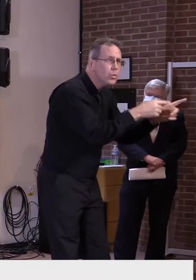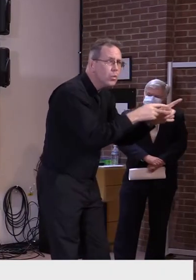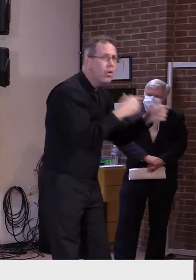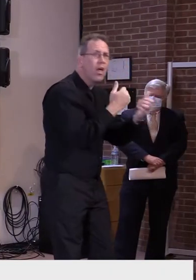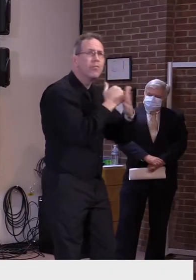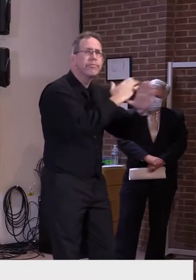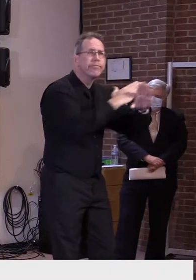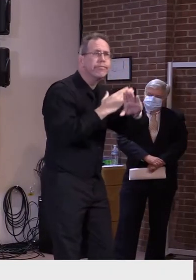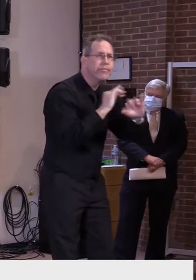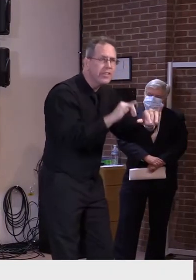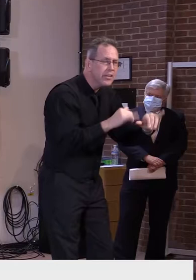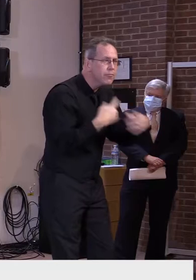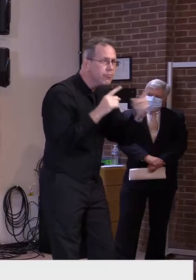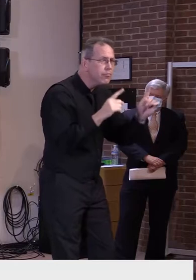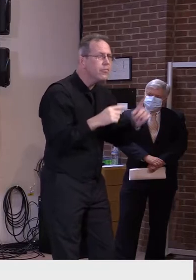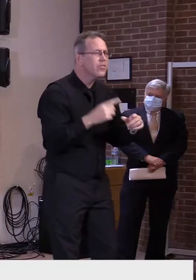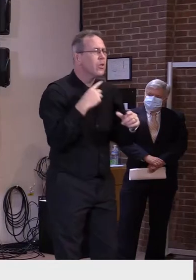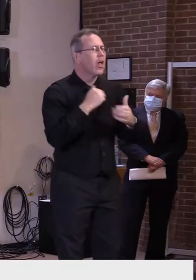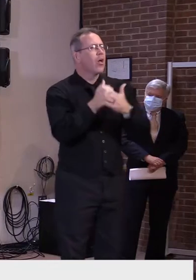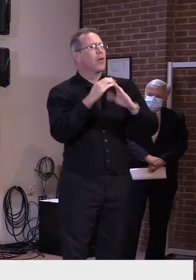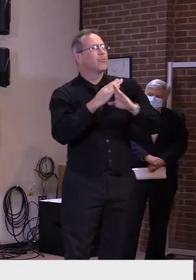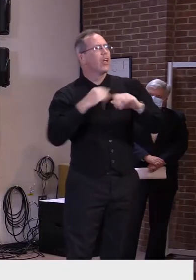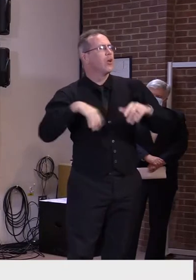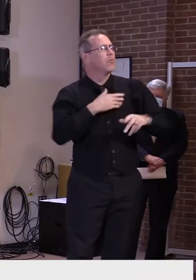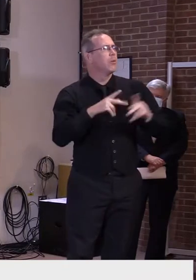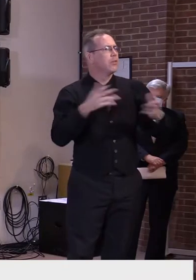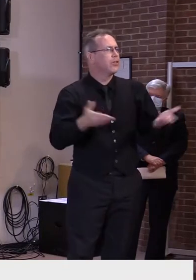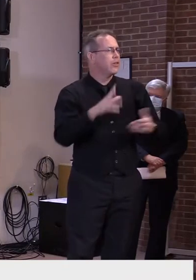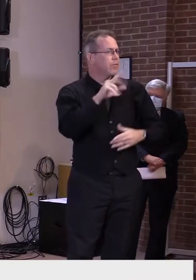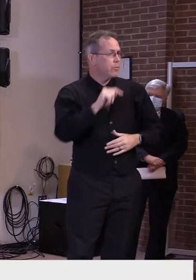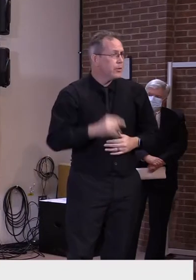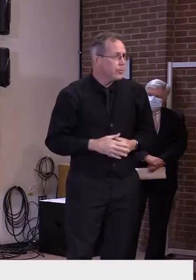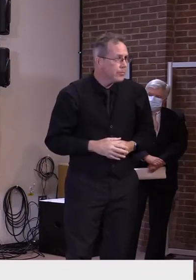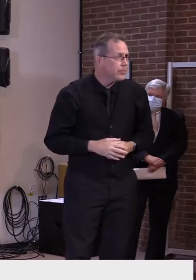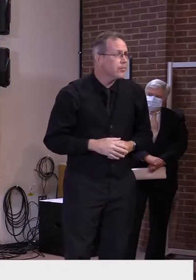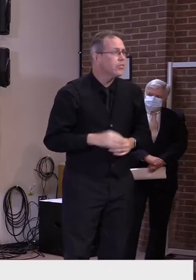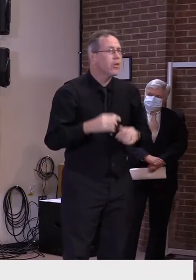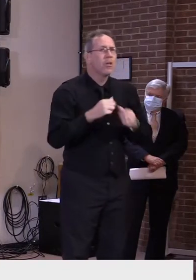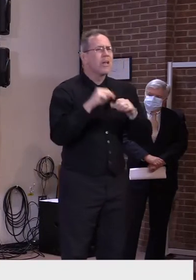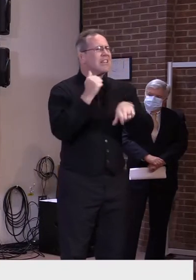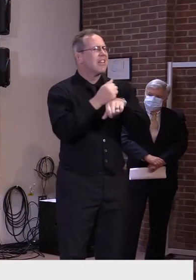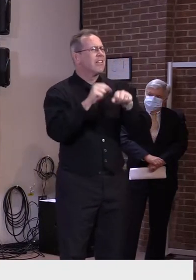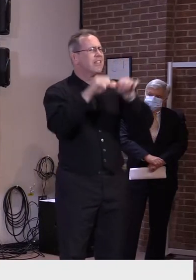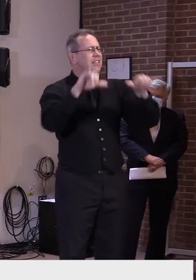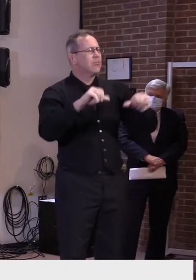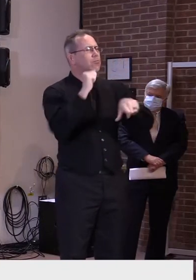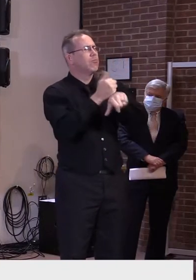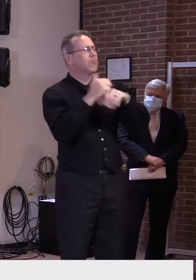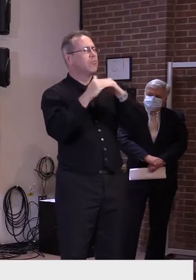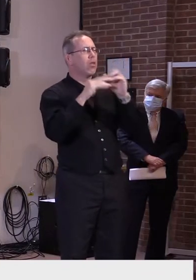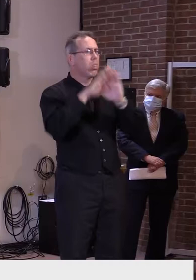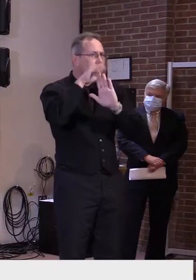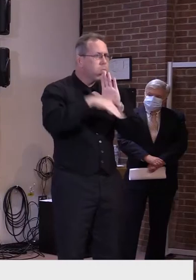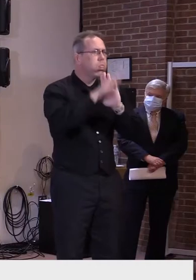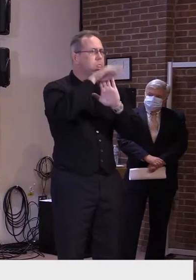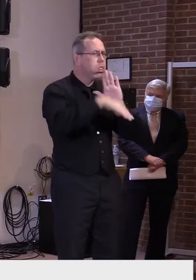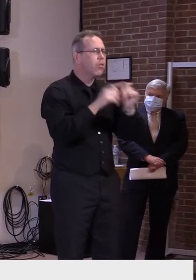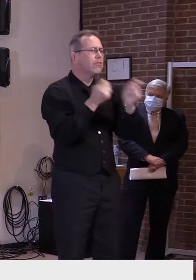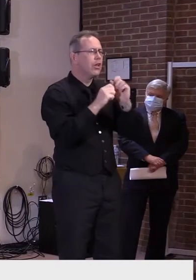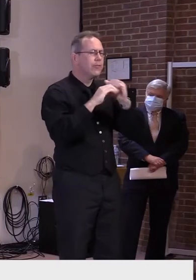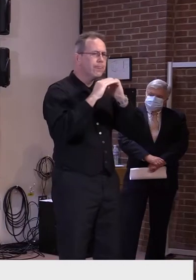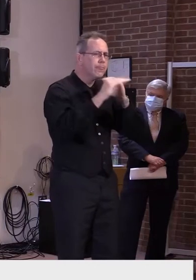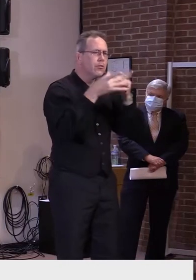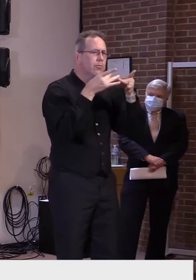vulnerable and keep our healthcare system stable, which has been our top priority from day one. I continue